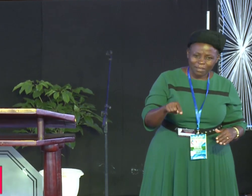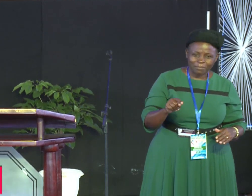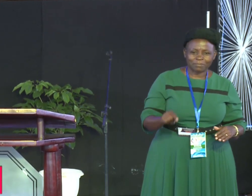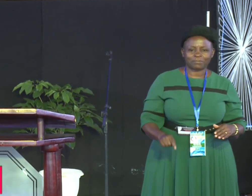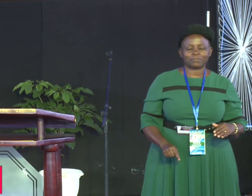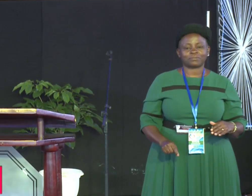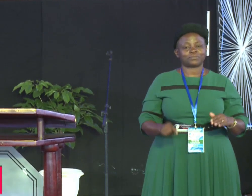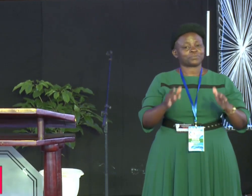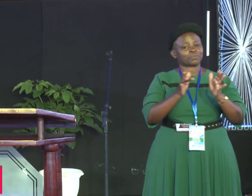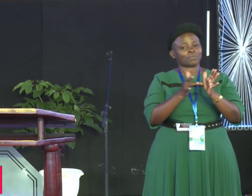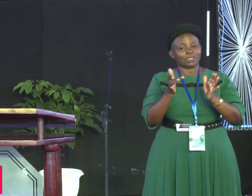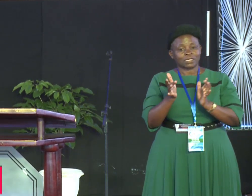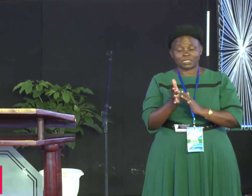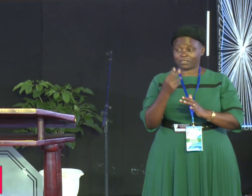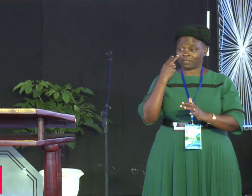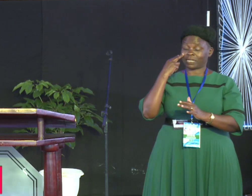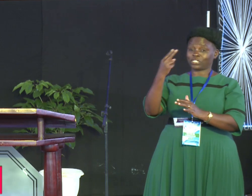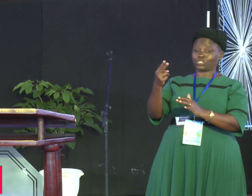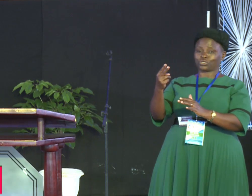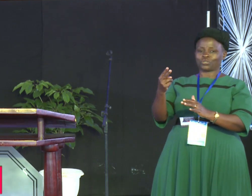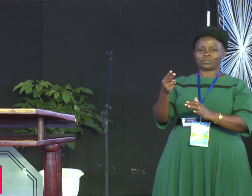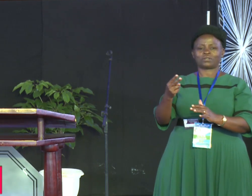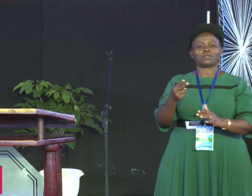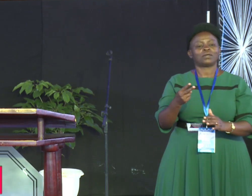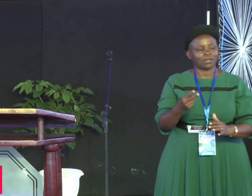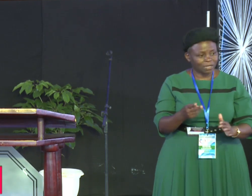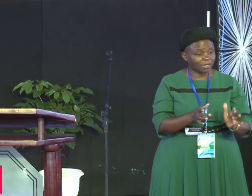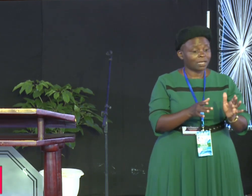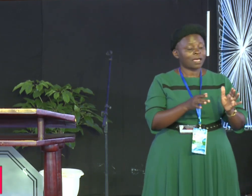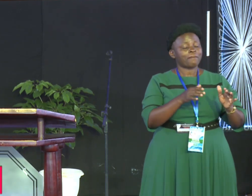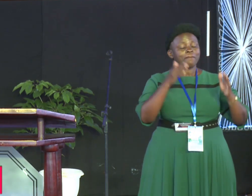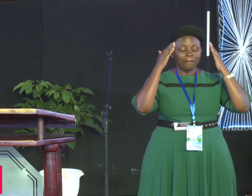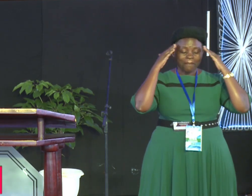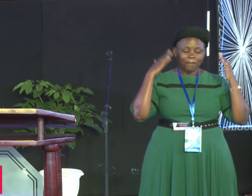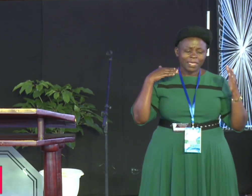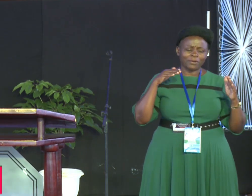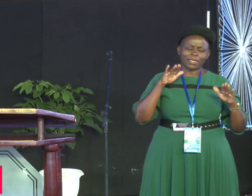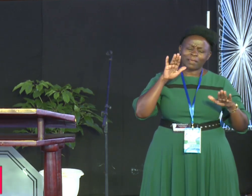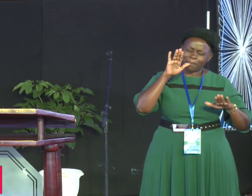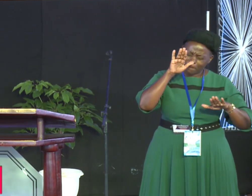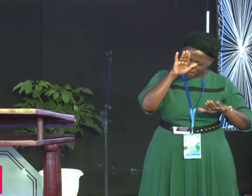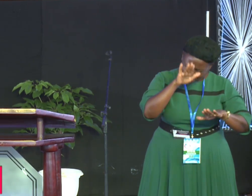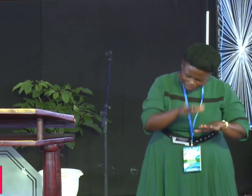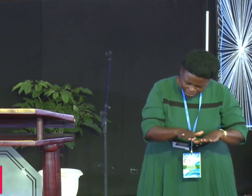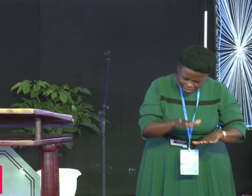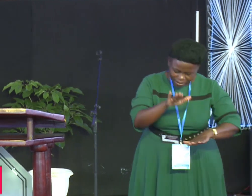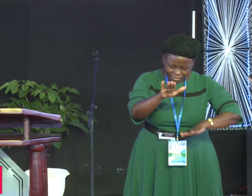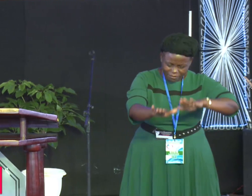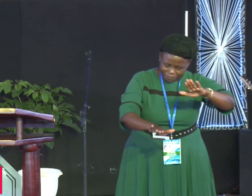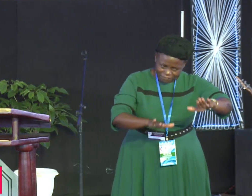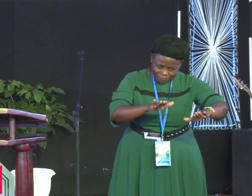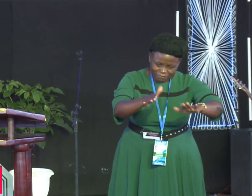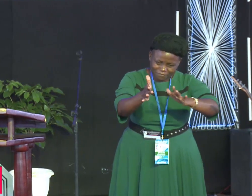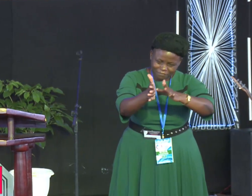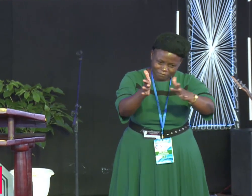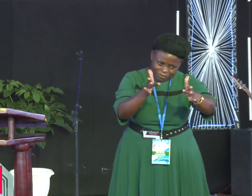sibiraba. Jesus and saw him, she fell down at his feet. Ntawo awo